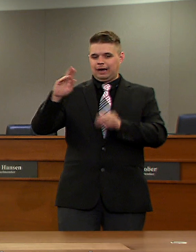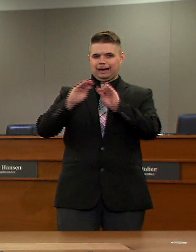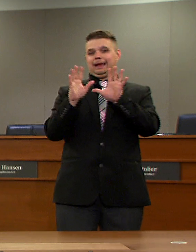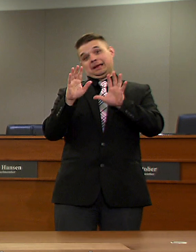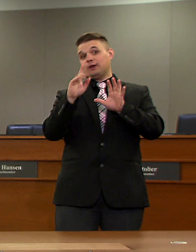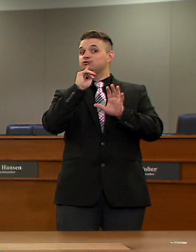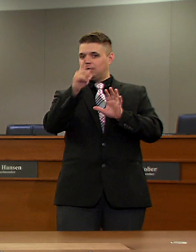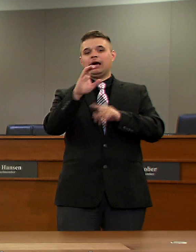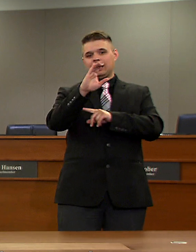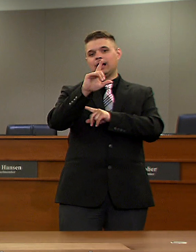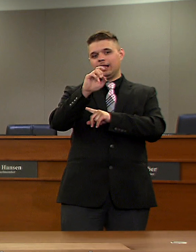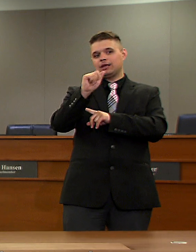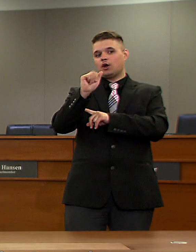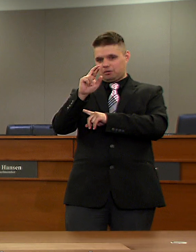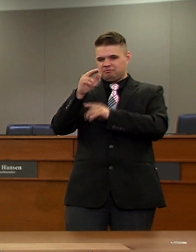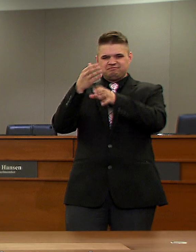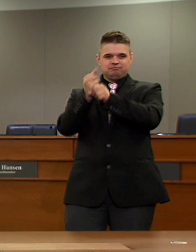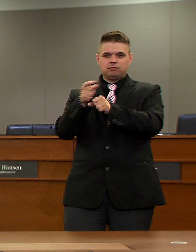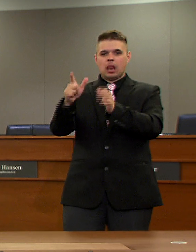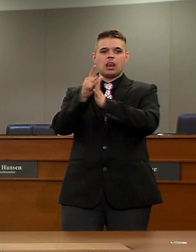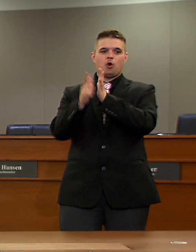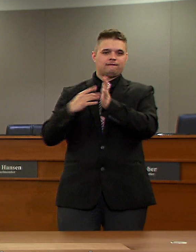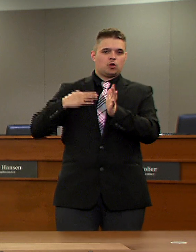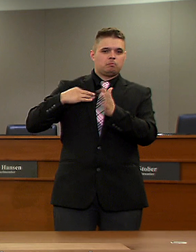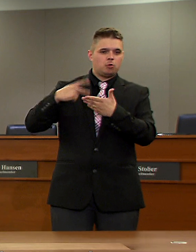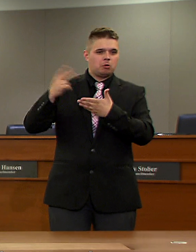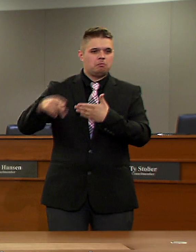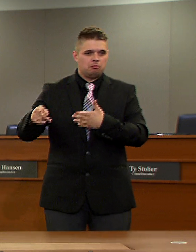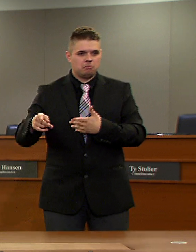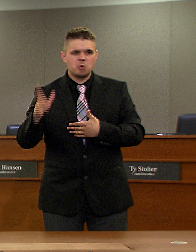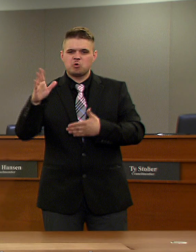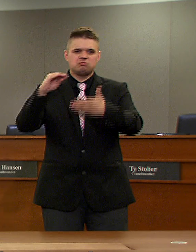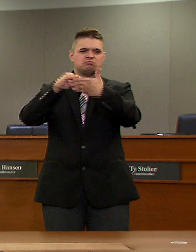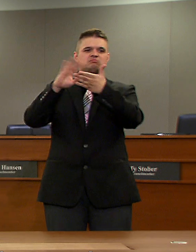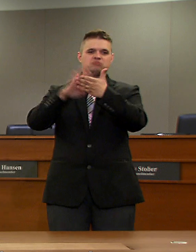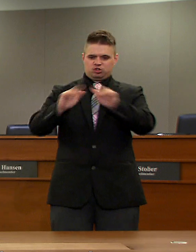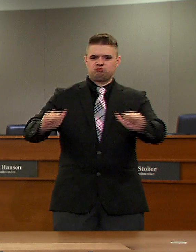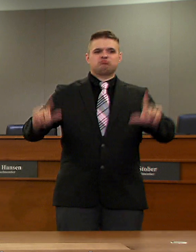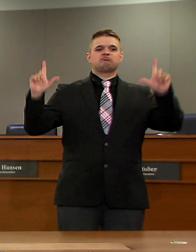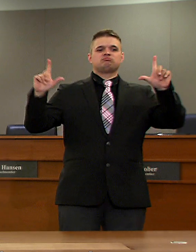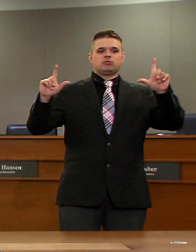C-L-E-A-R. We'll post contact information at the end of the video.